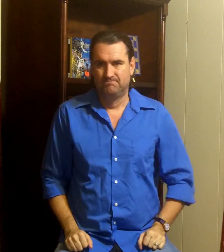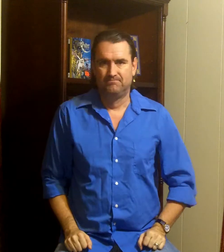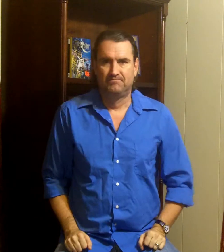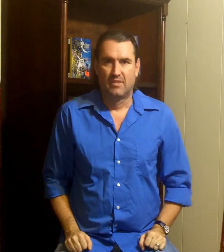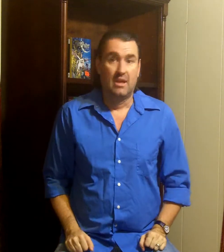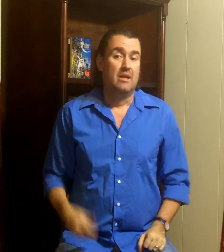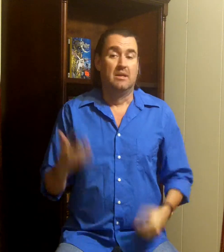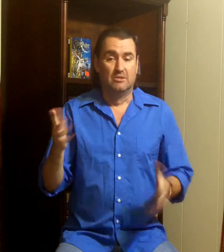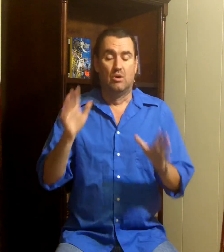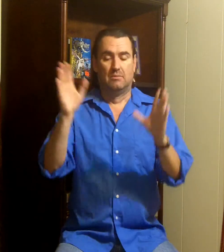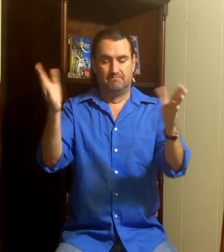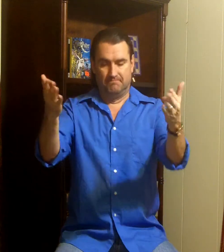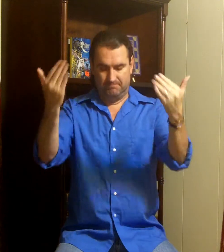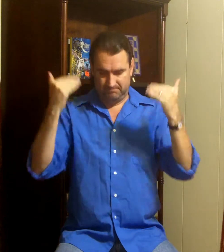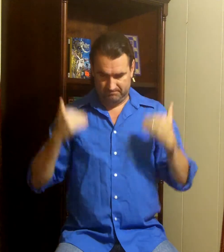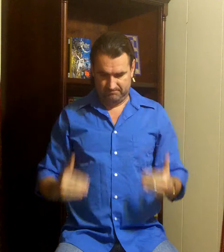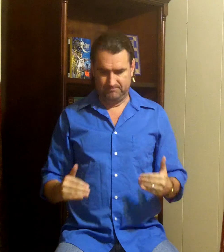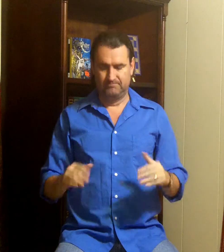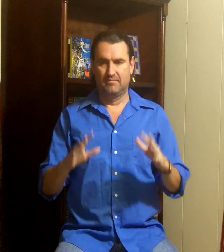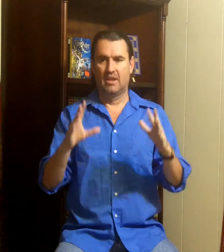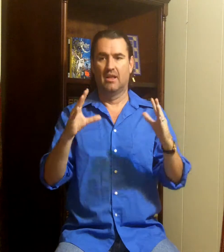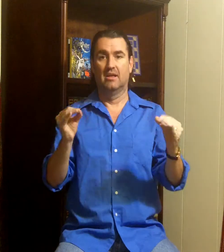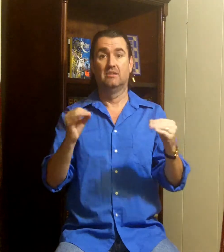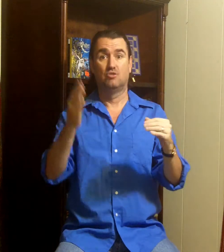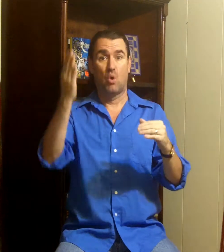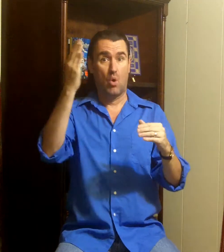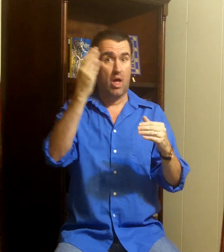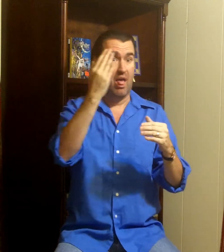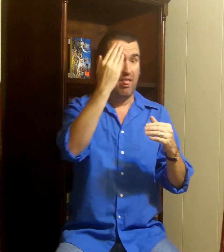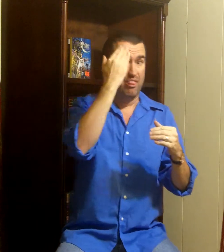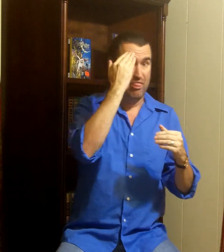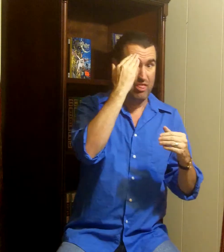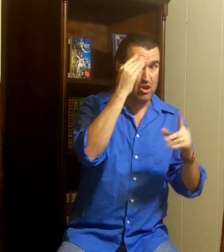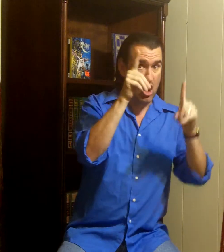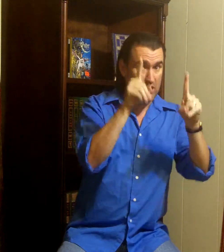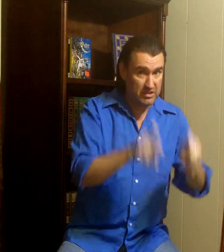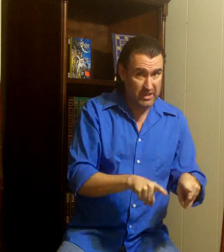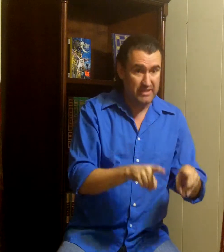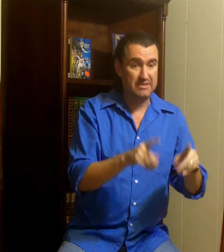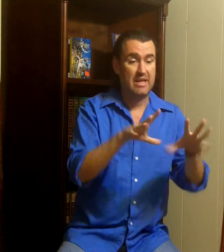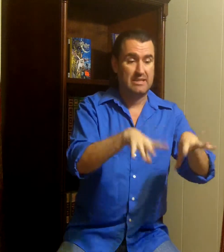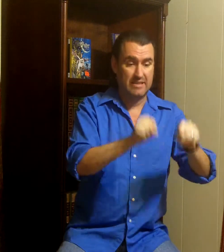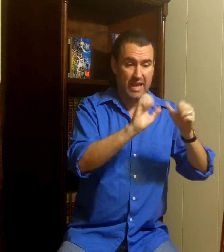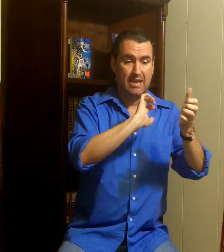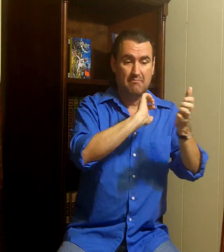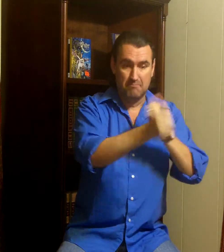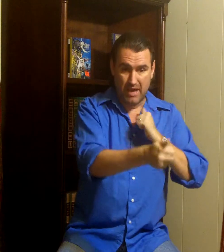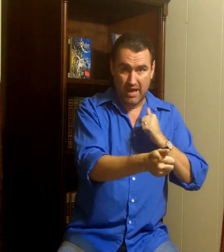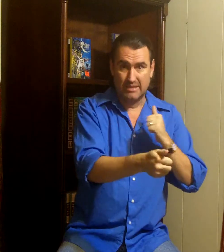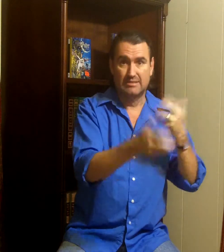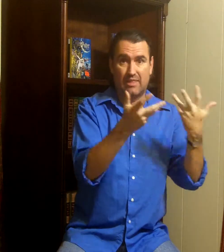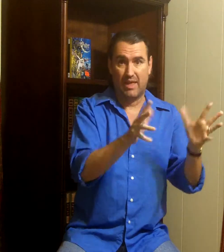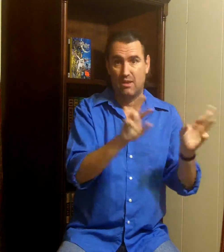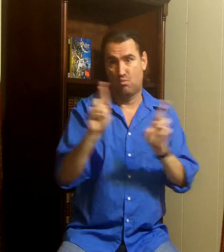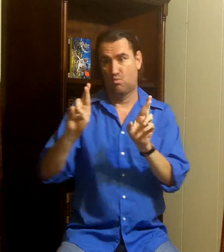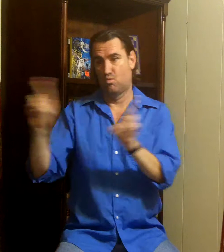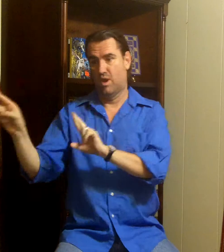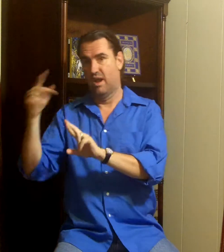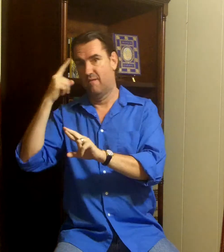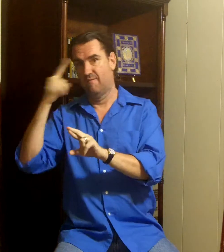let's go back. So the knowledge test, once you take and complete that, and let's say you're qualified to then sit for the performance test. The performance test